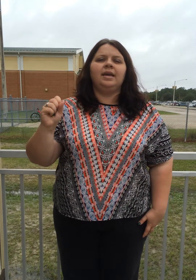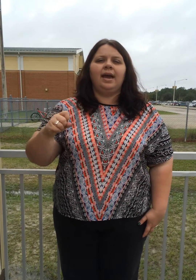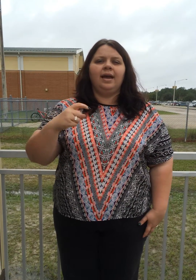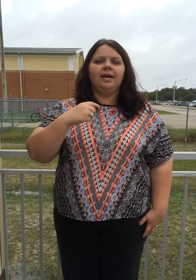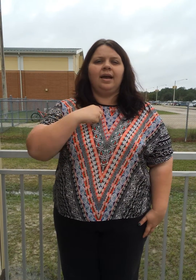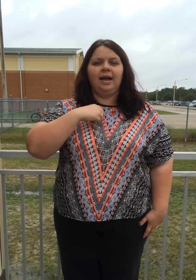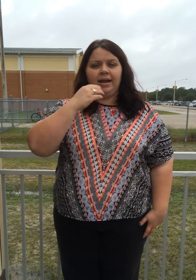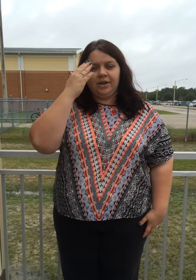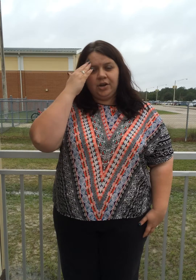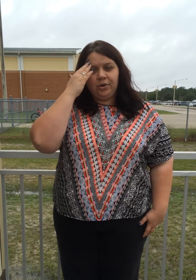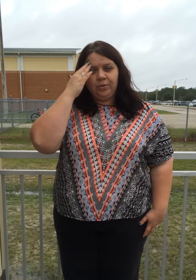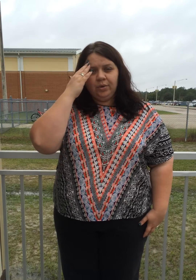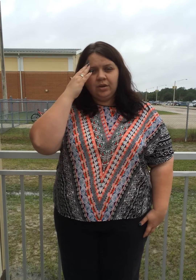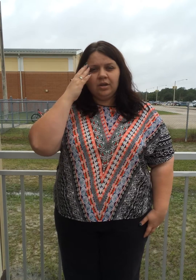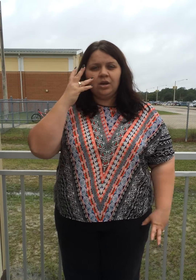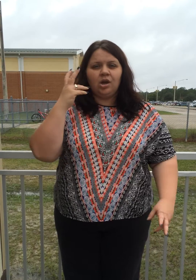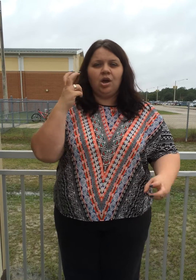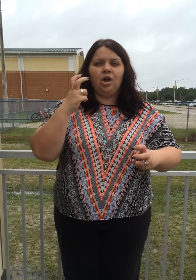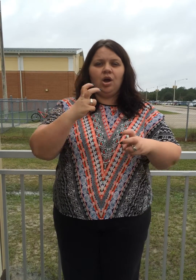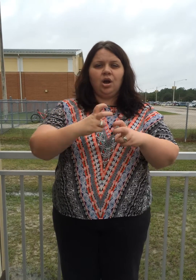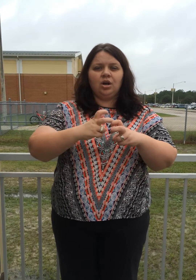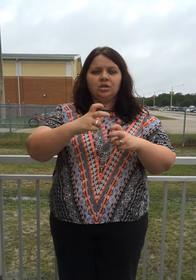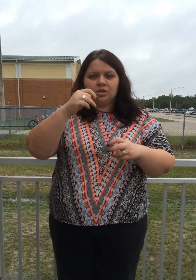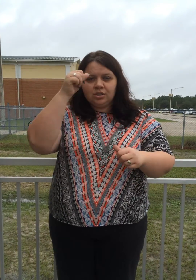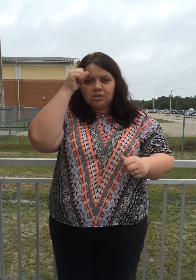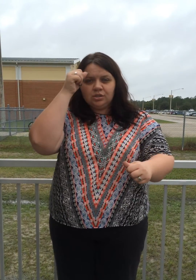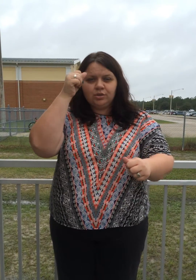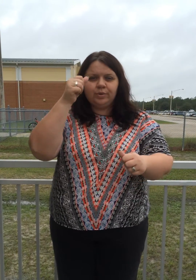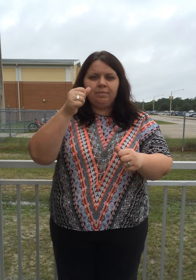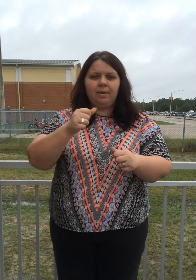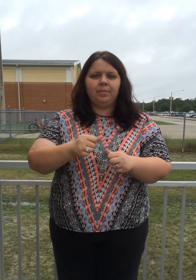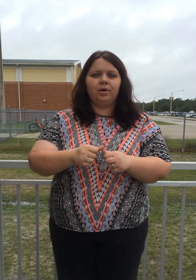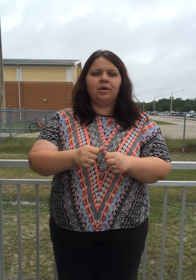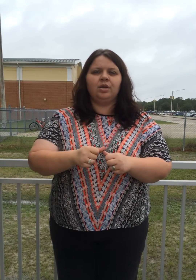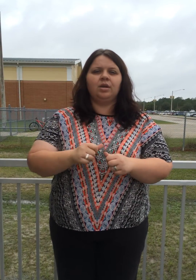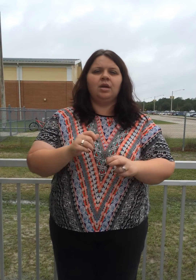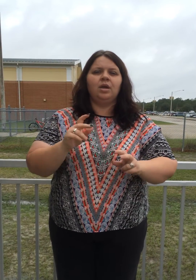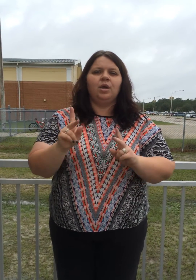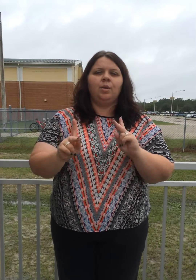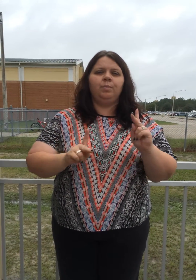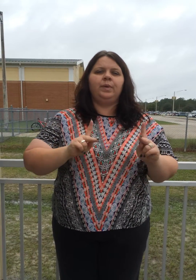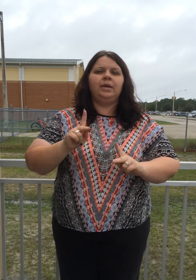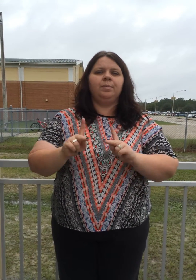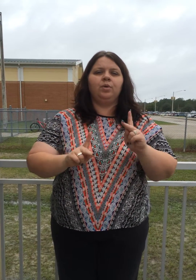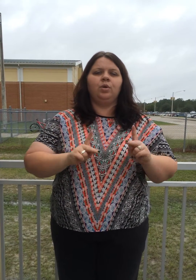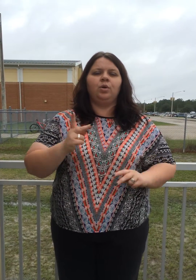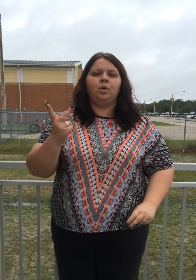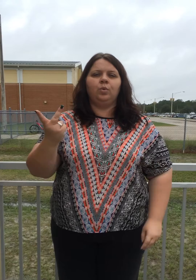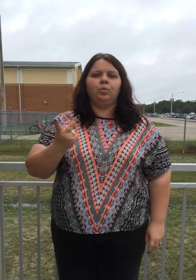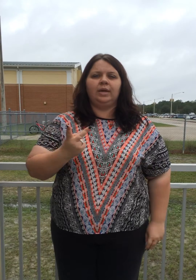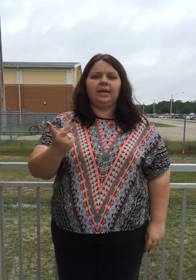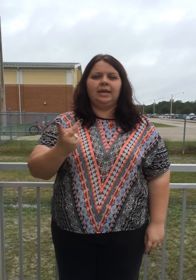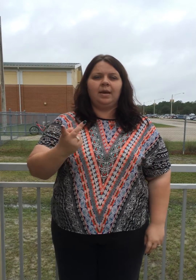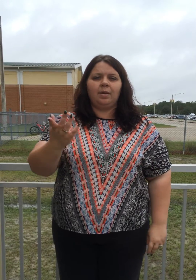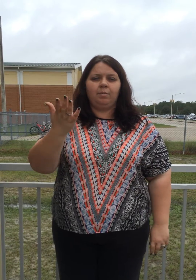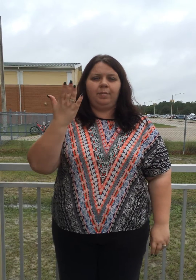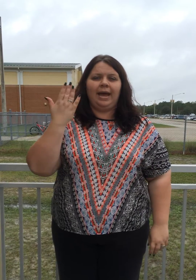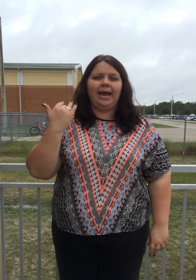yeah, I know, hard to remember, people we